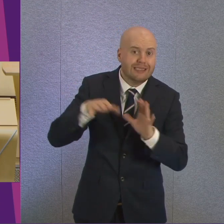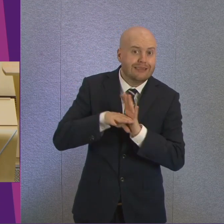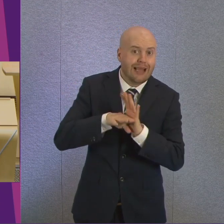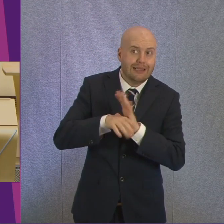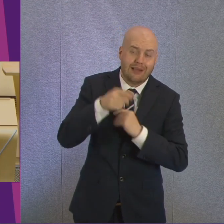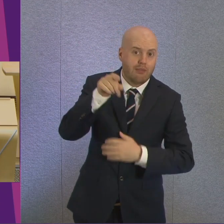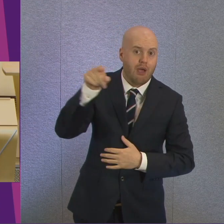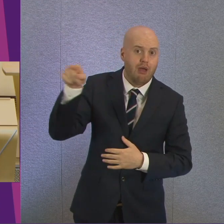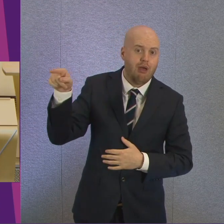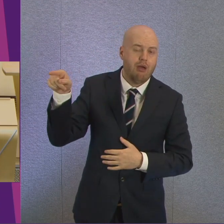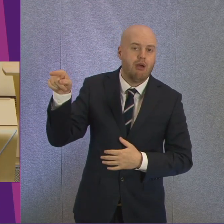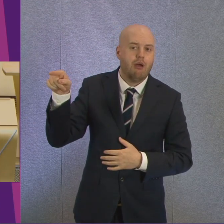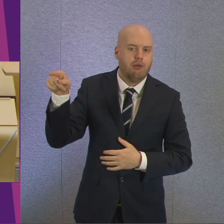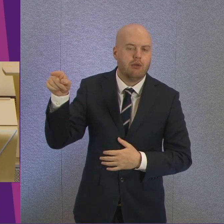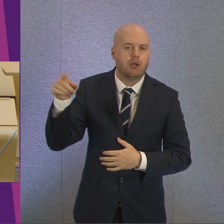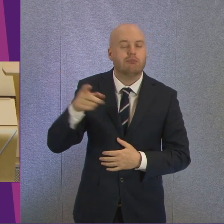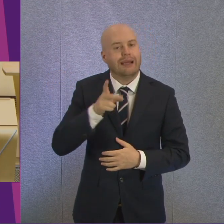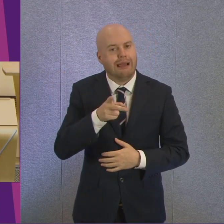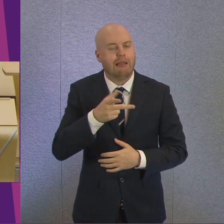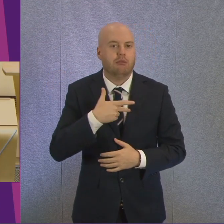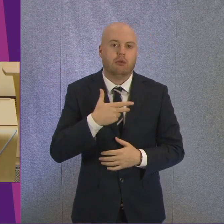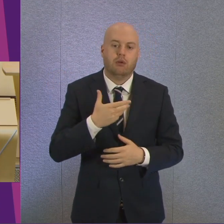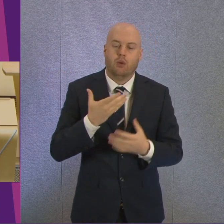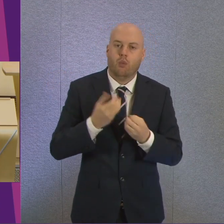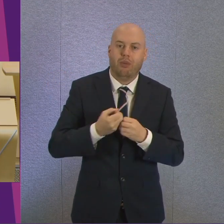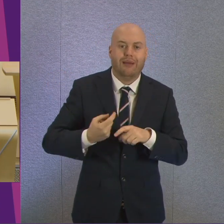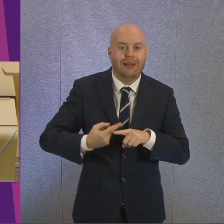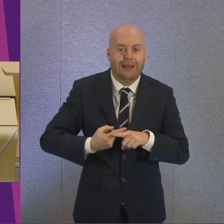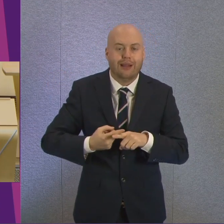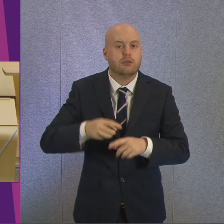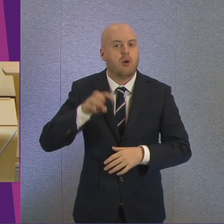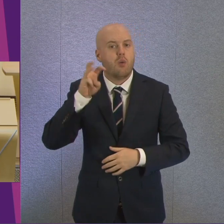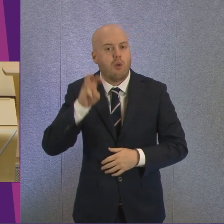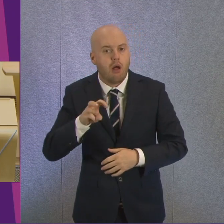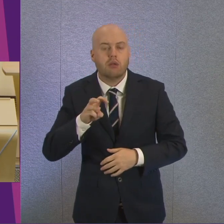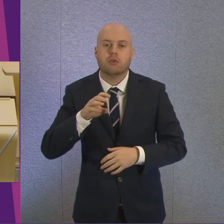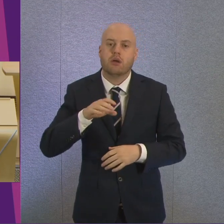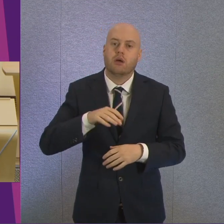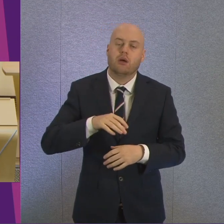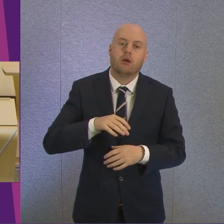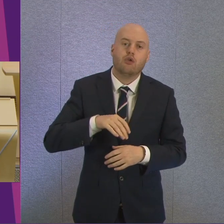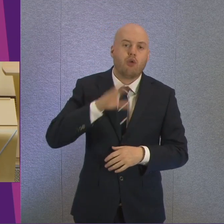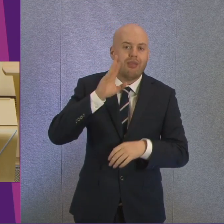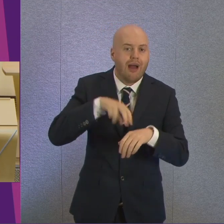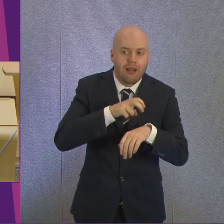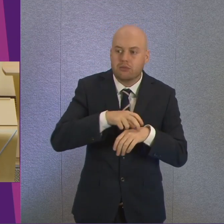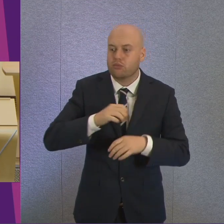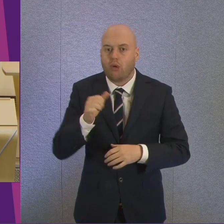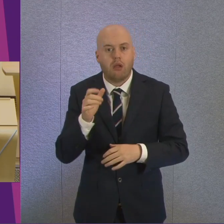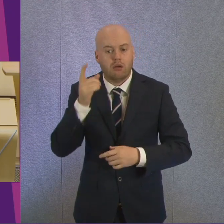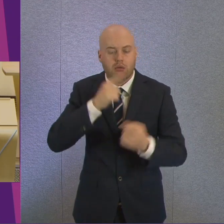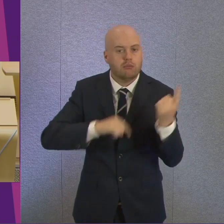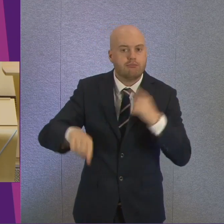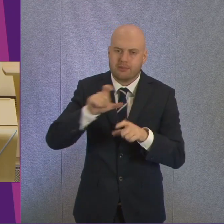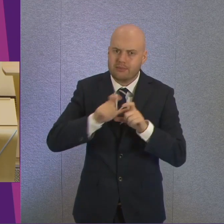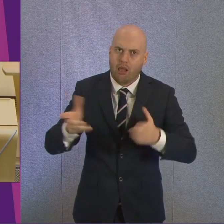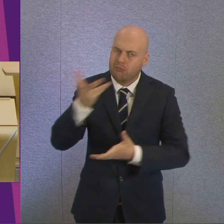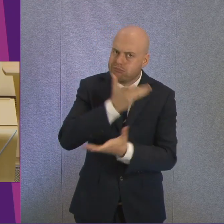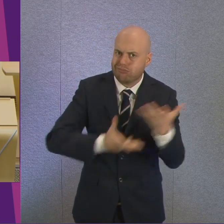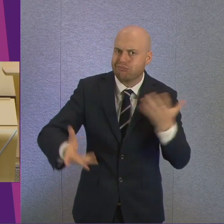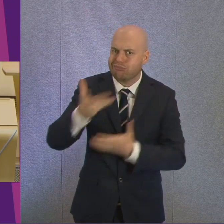we again work on a four-nation basis to increase testing capacity in Scotland as part of the UK